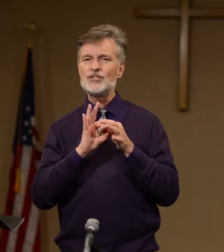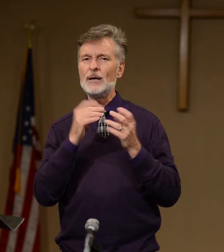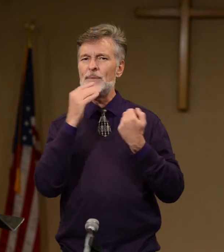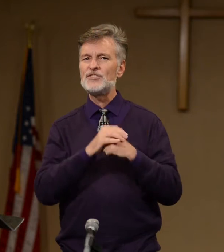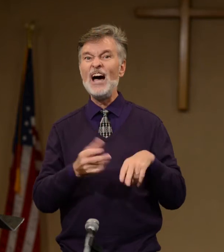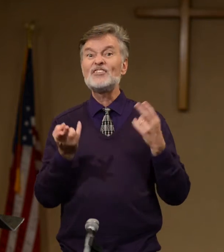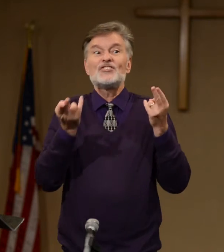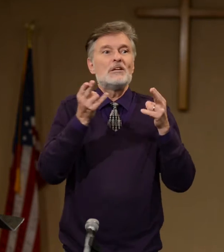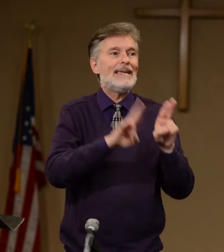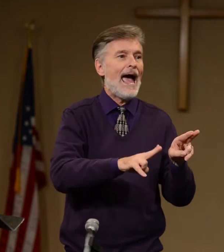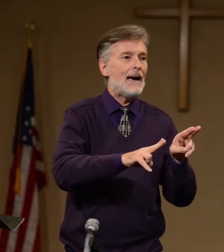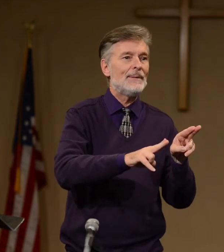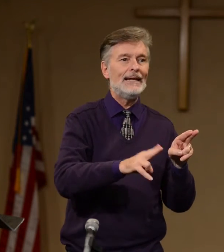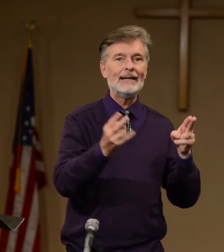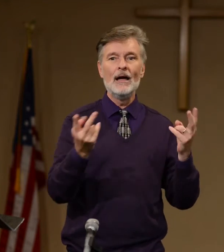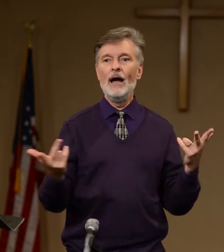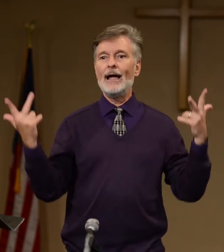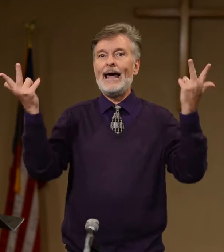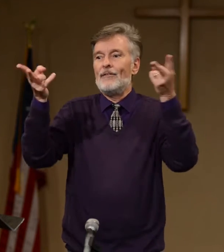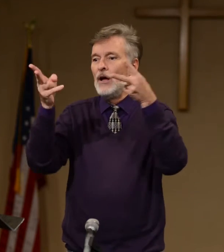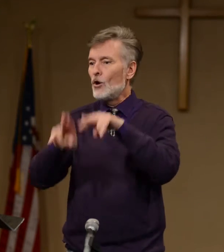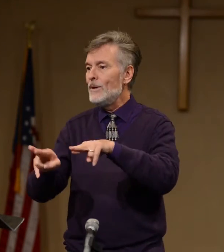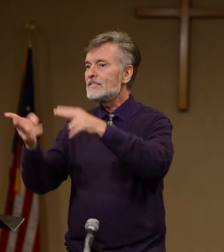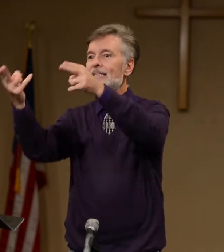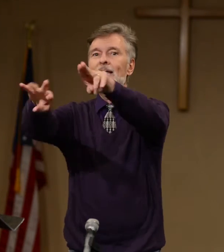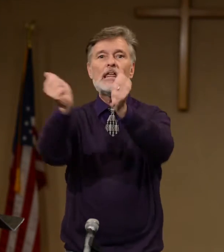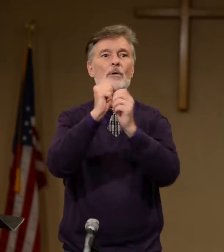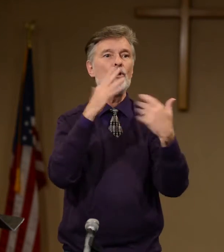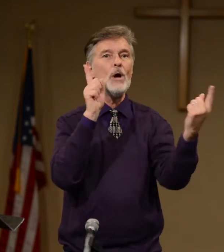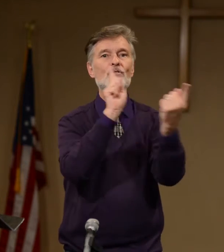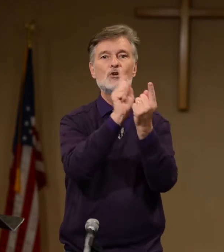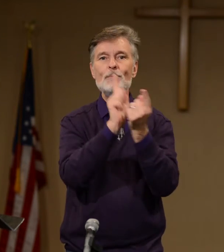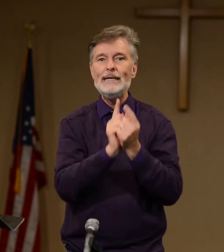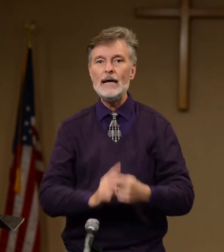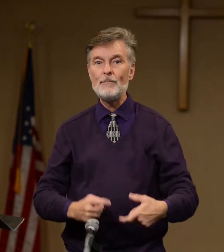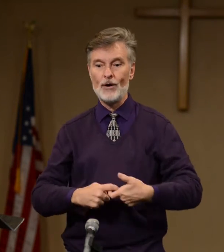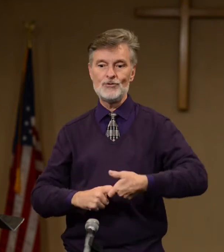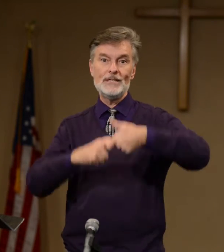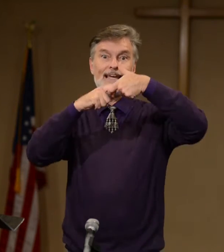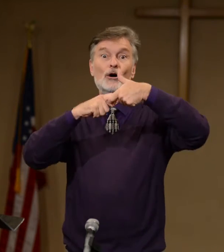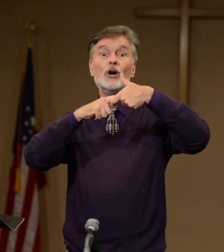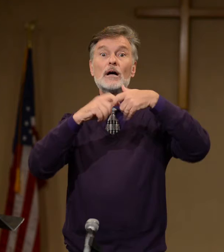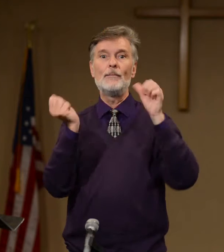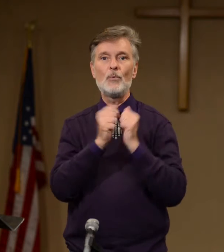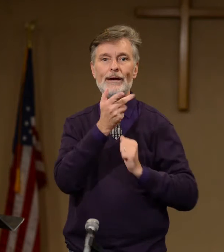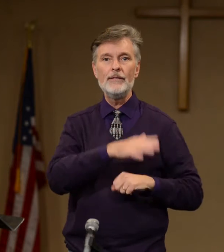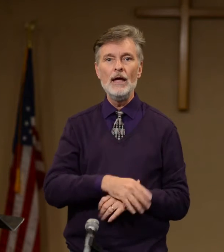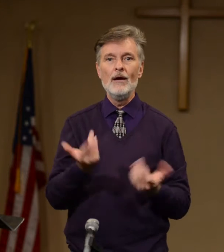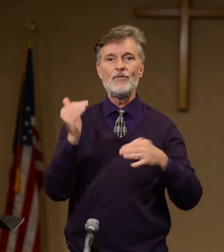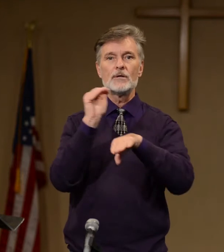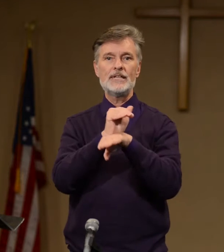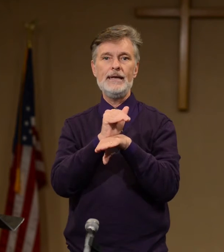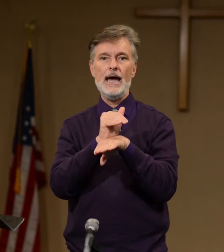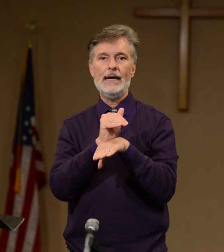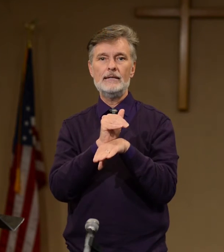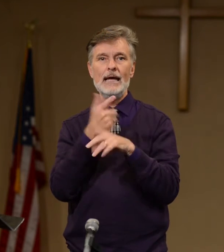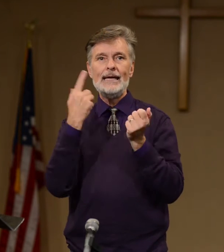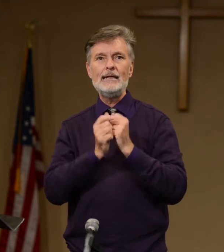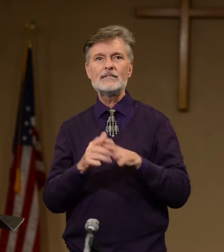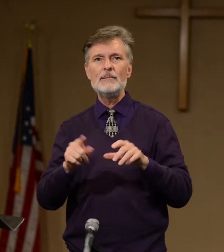relationship that's not just to be happening kind of coincidentally with whoever you meet up, or as we'd say, hook up with for tonight. It is to be